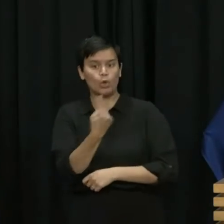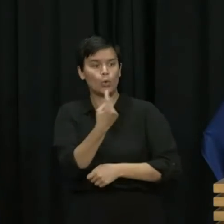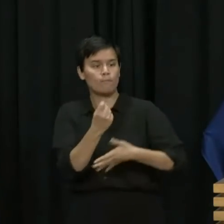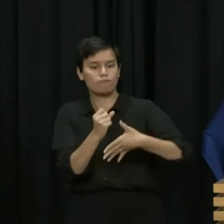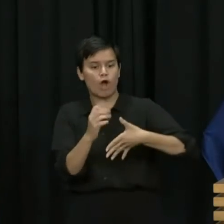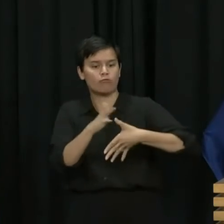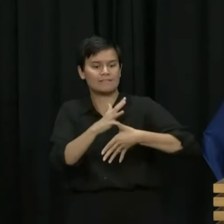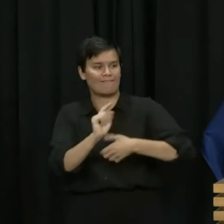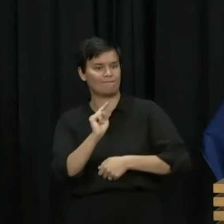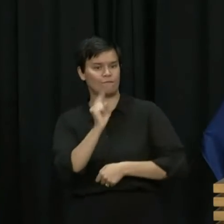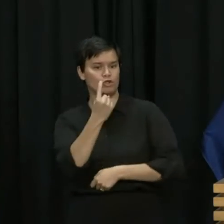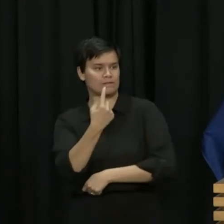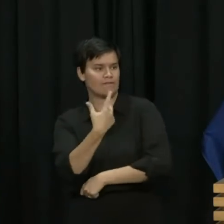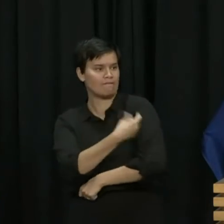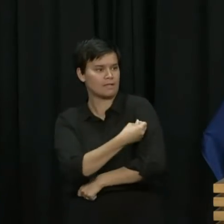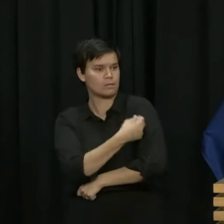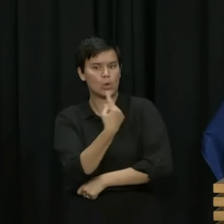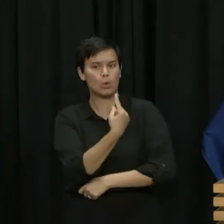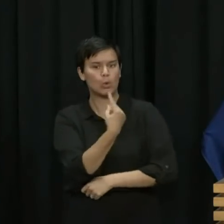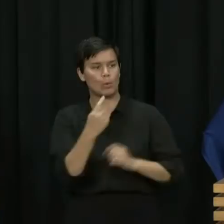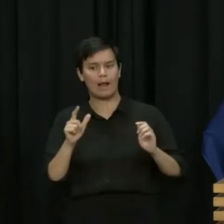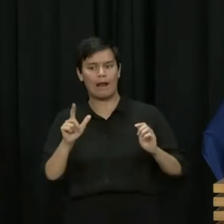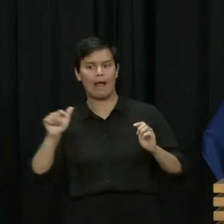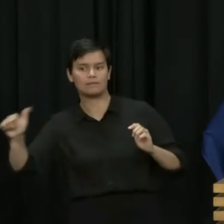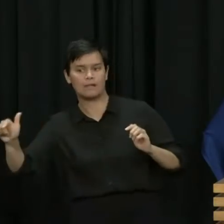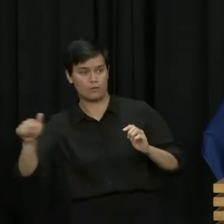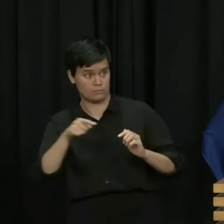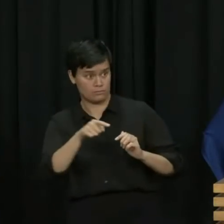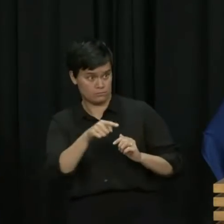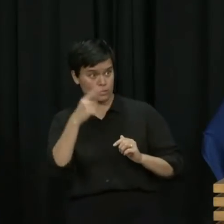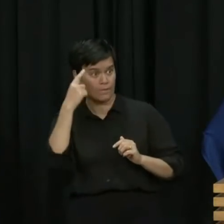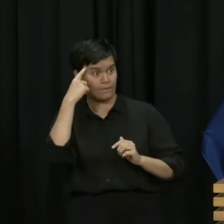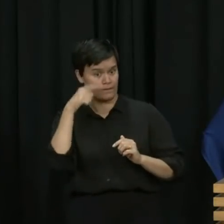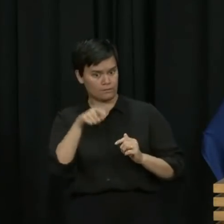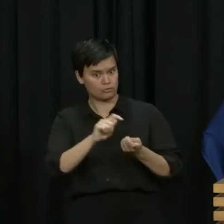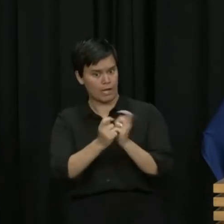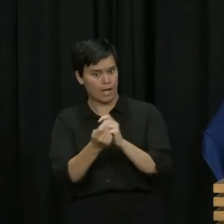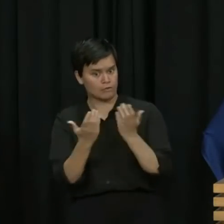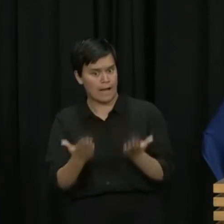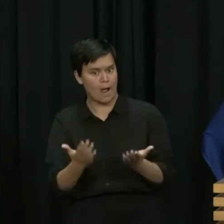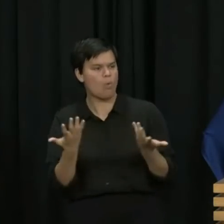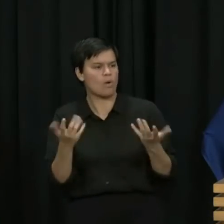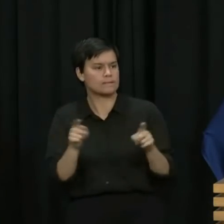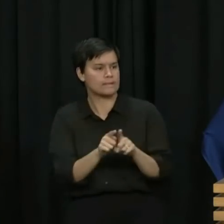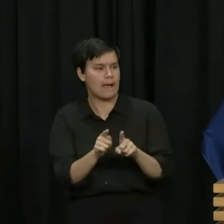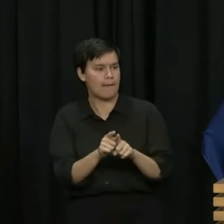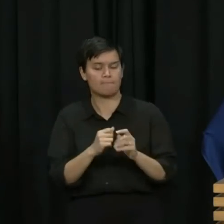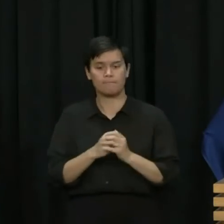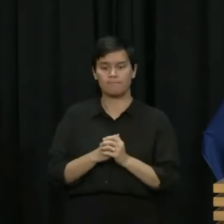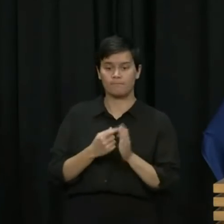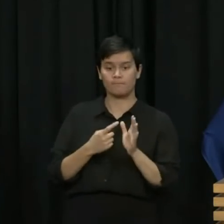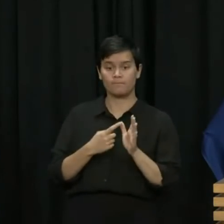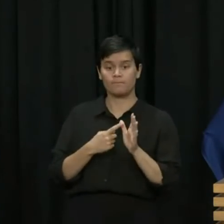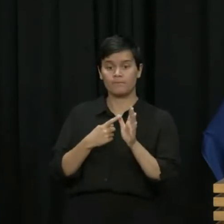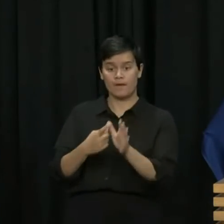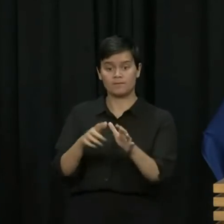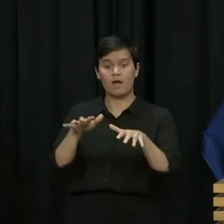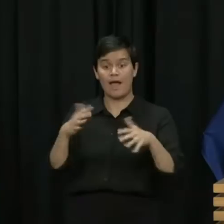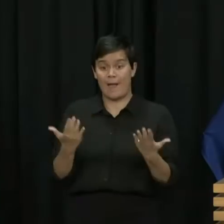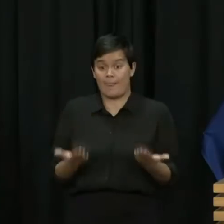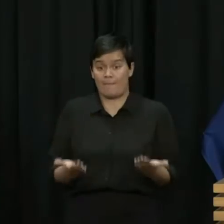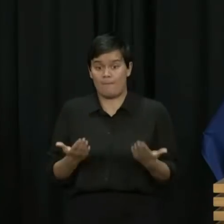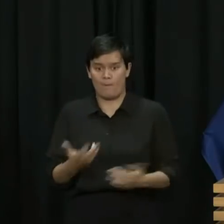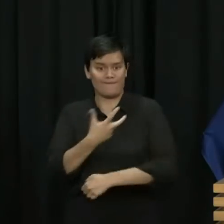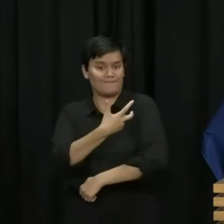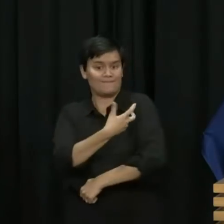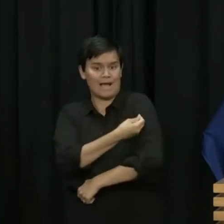well, at this point, the scenario that we are planning for is one of no or low community transmission. So at this point, we'd continue, and I